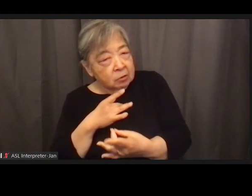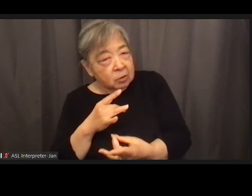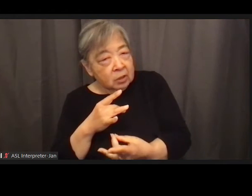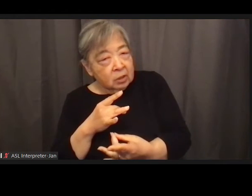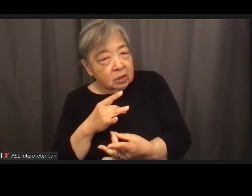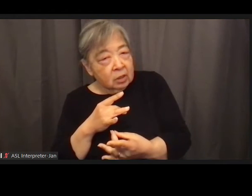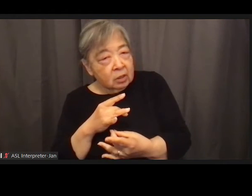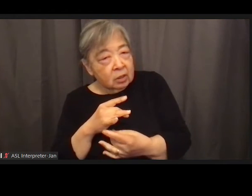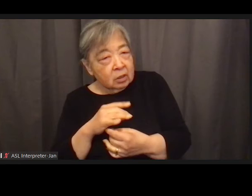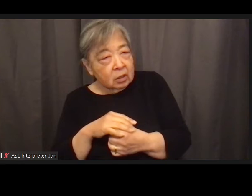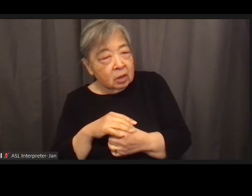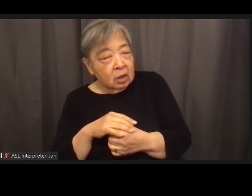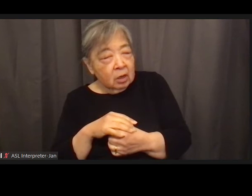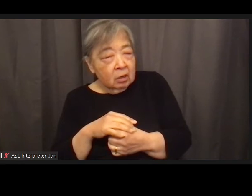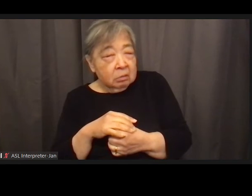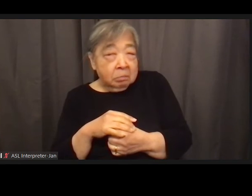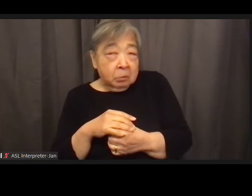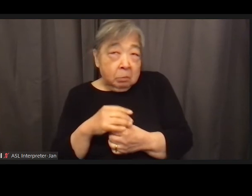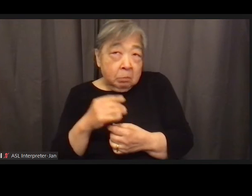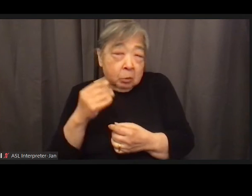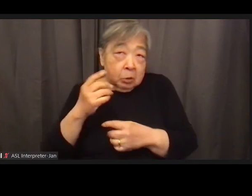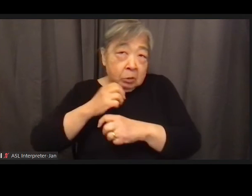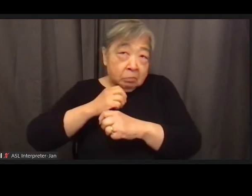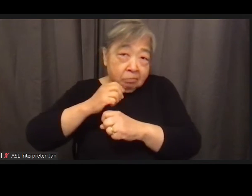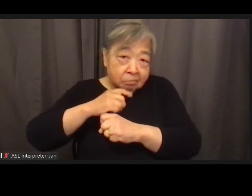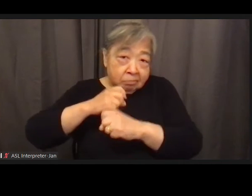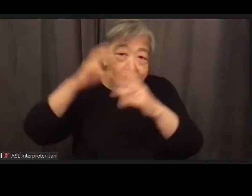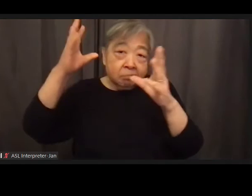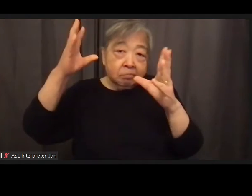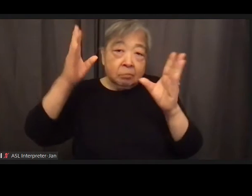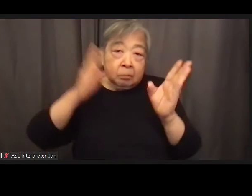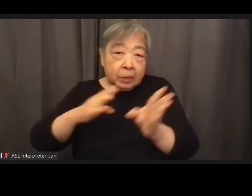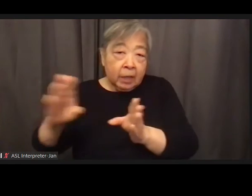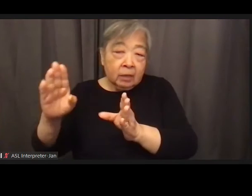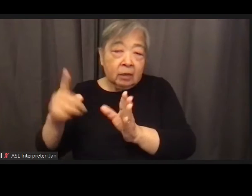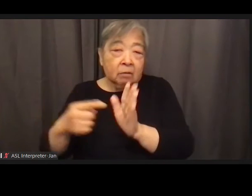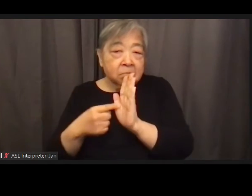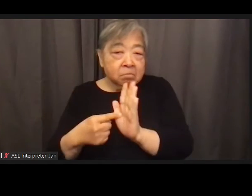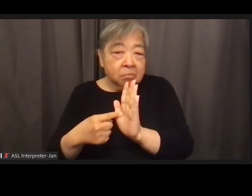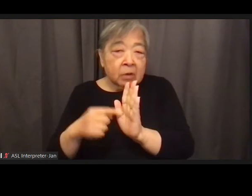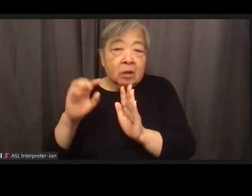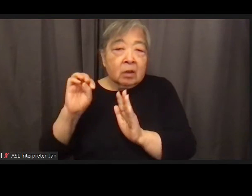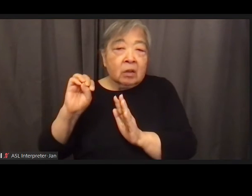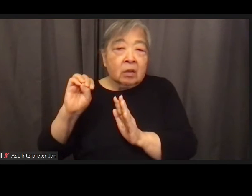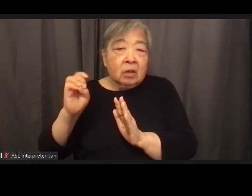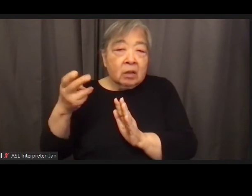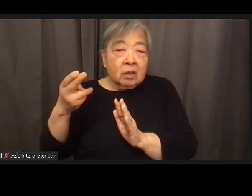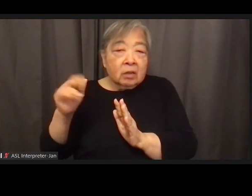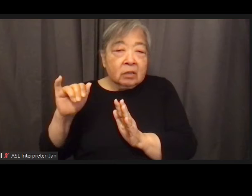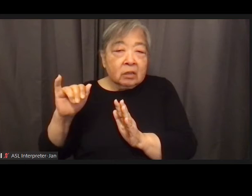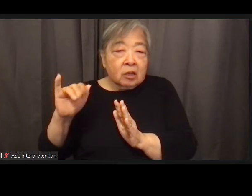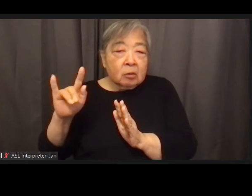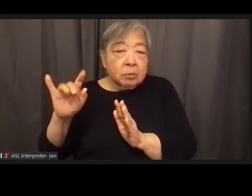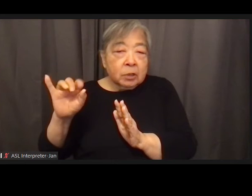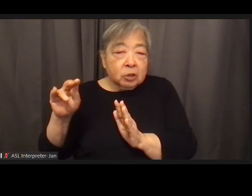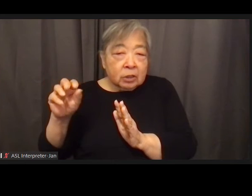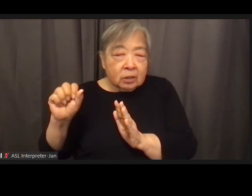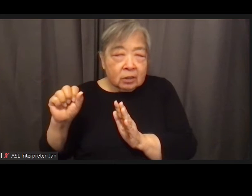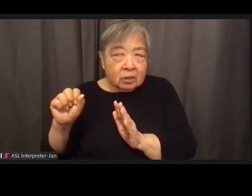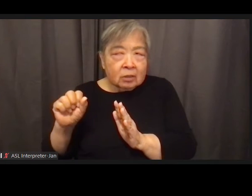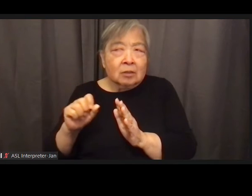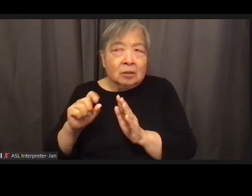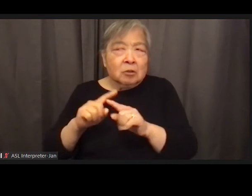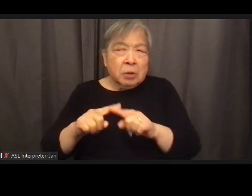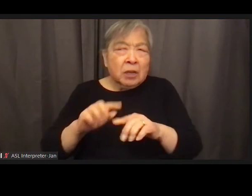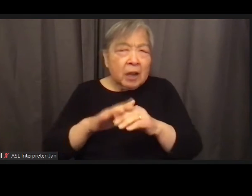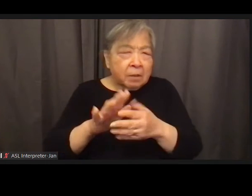some exhibitions, which were another whole other challenge based on the films in Lisbon and